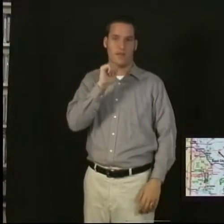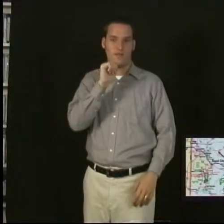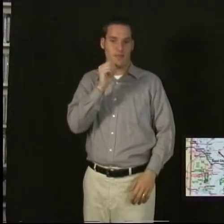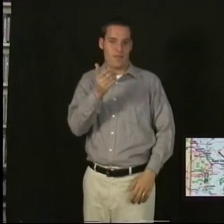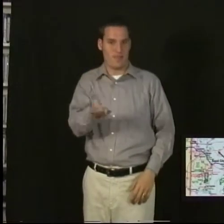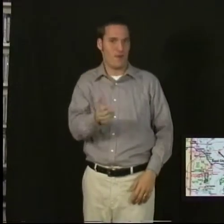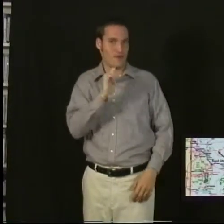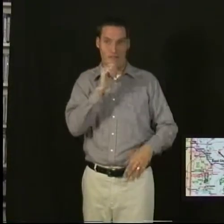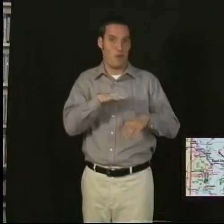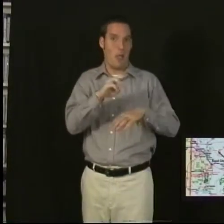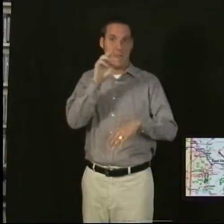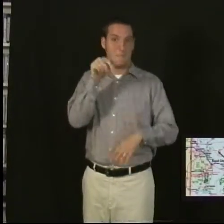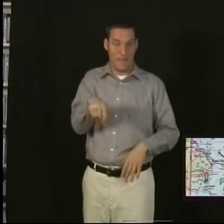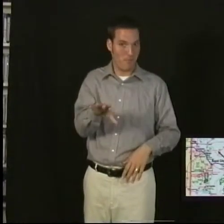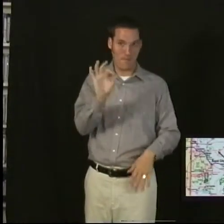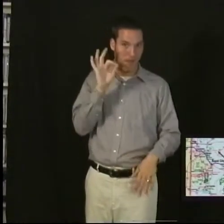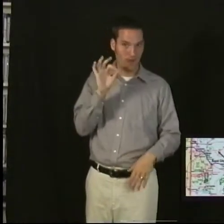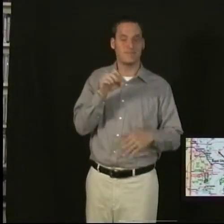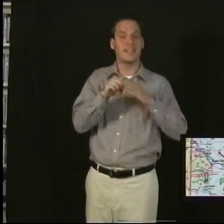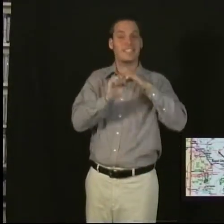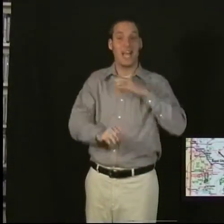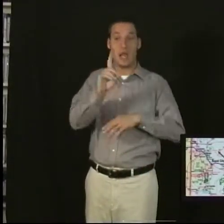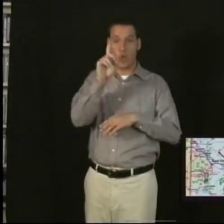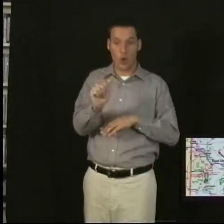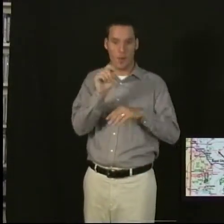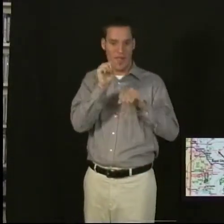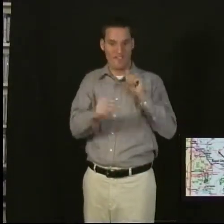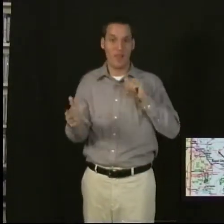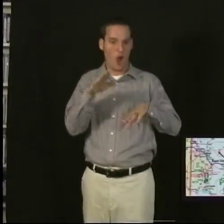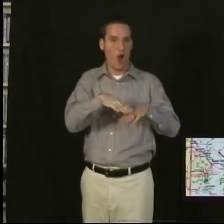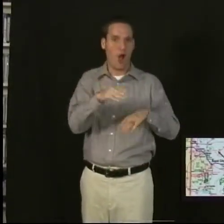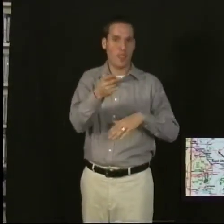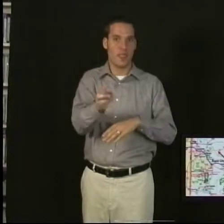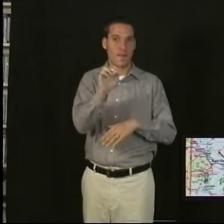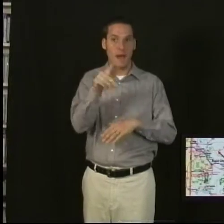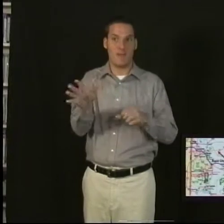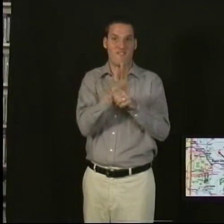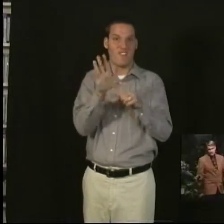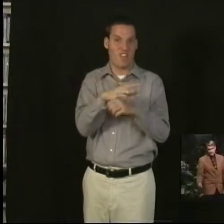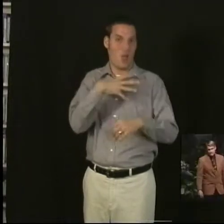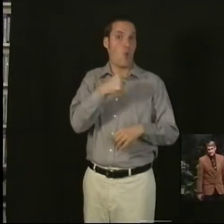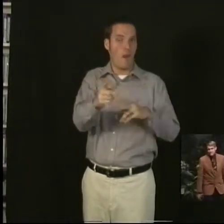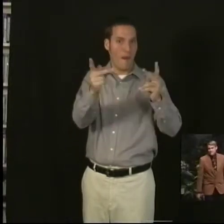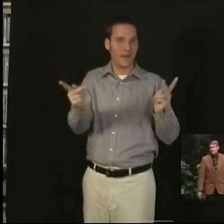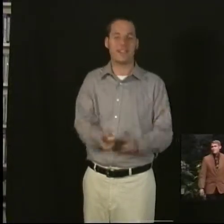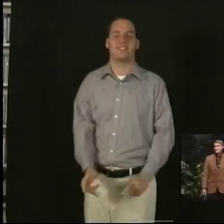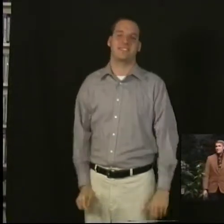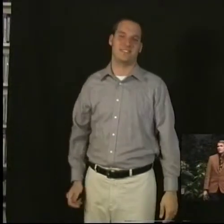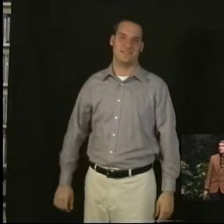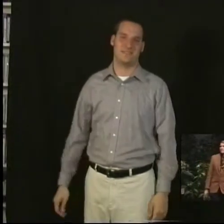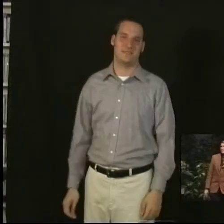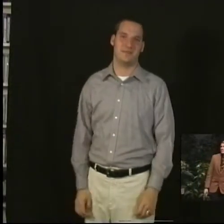map. And South Dakota puts everything they can find on the map just to fill in the white places.